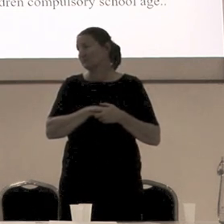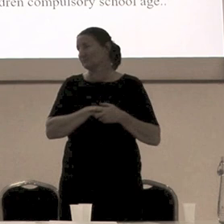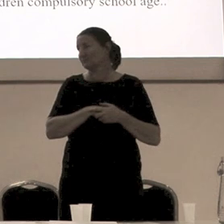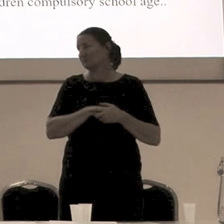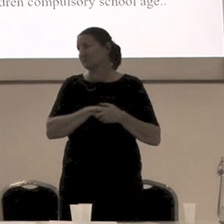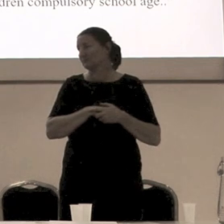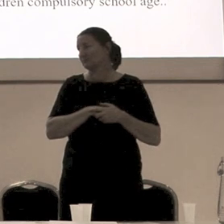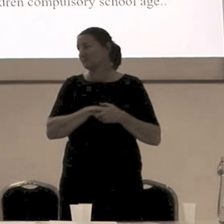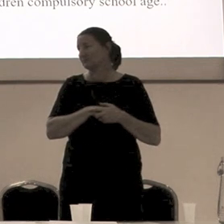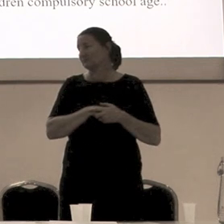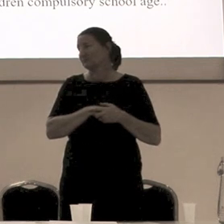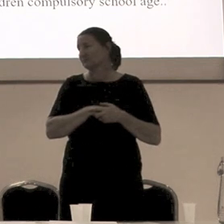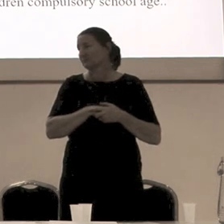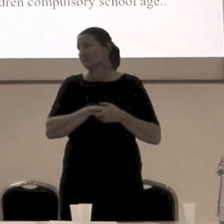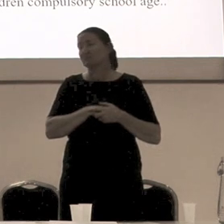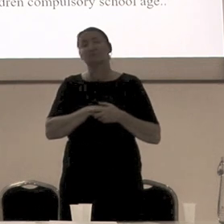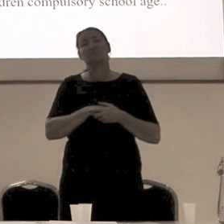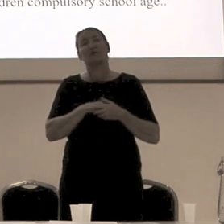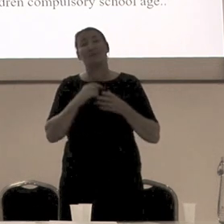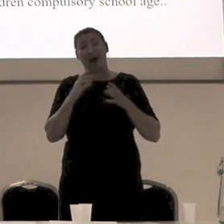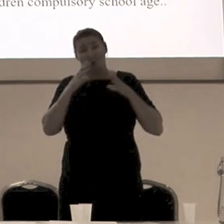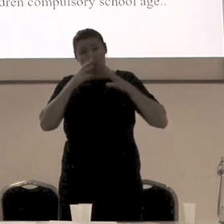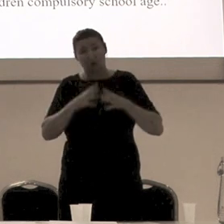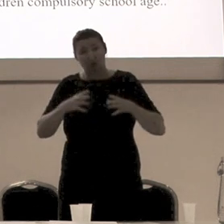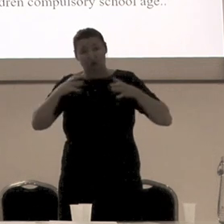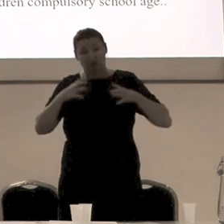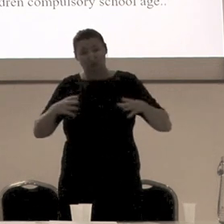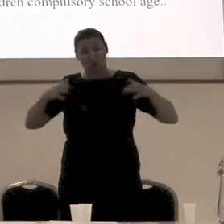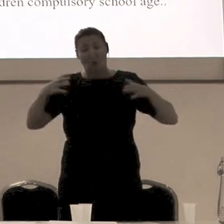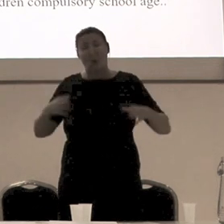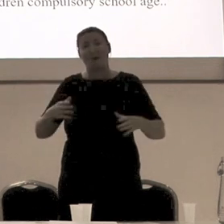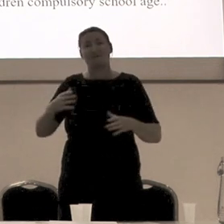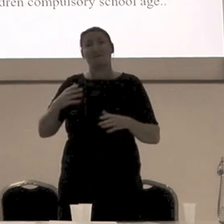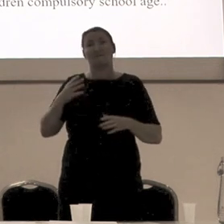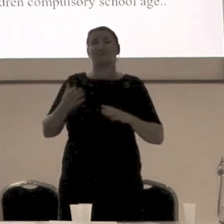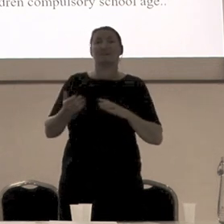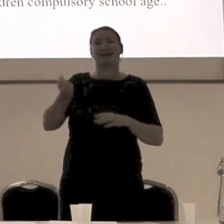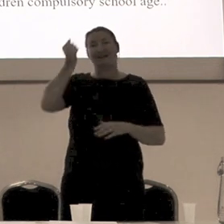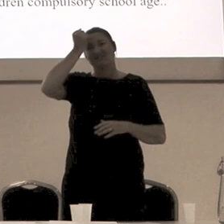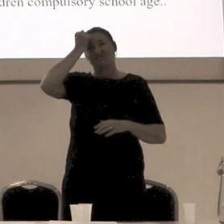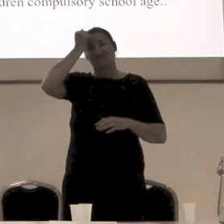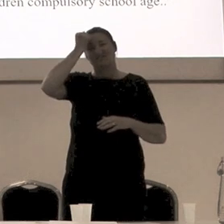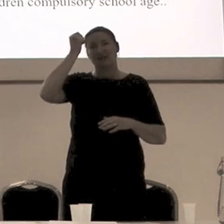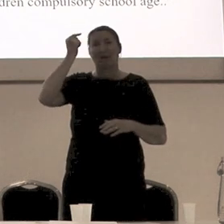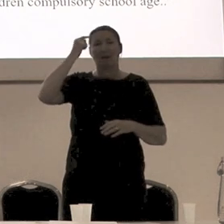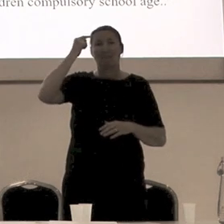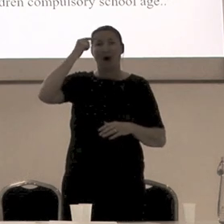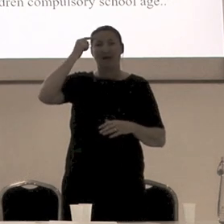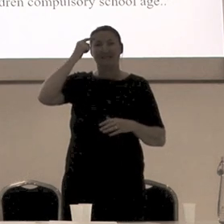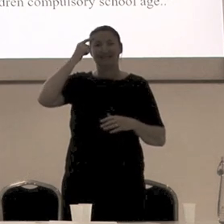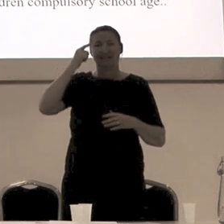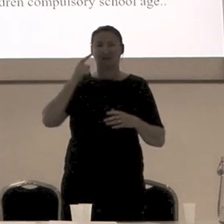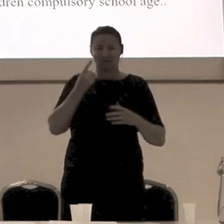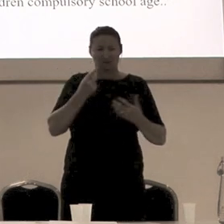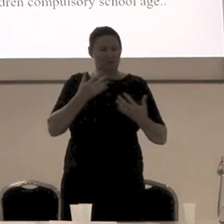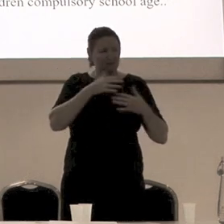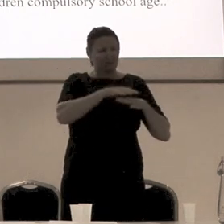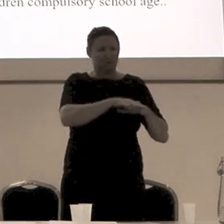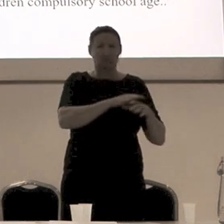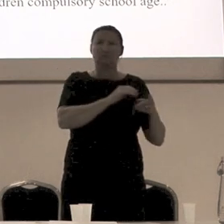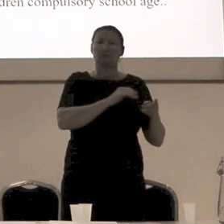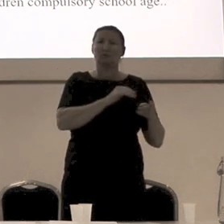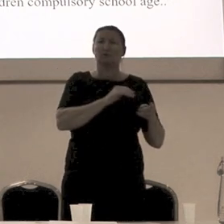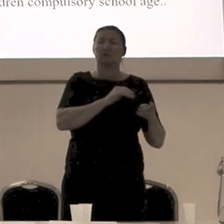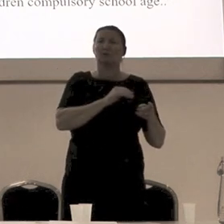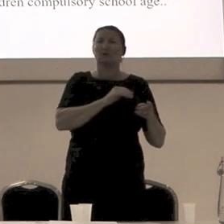the unnatural and increasingly rapid growth of the feeble-minded and insane classes, coupled as it